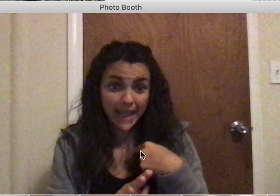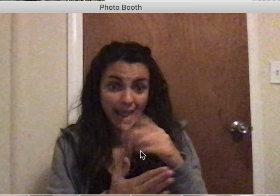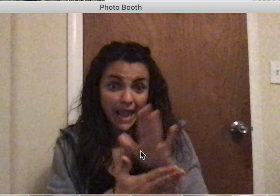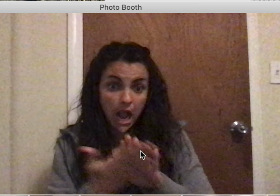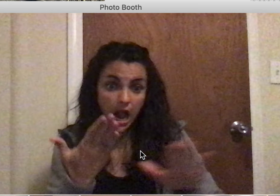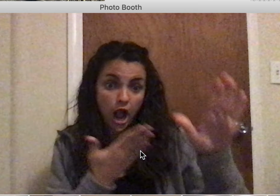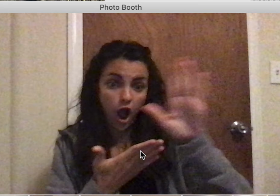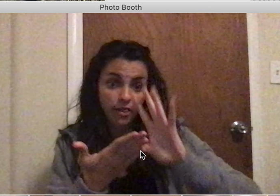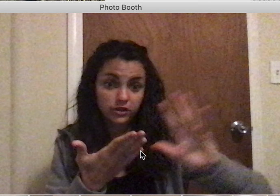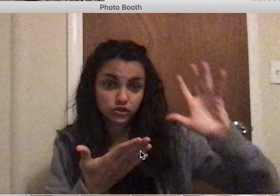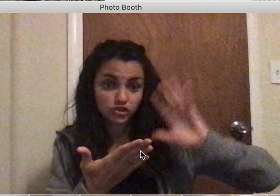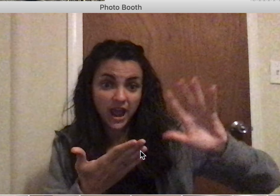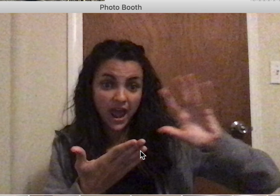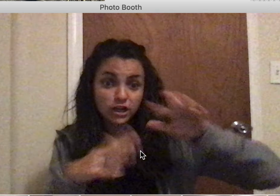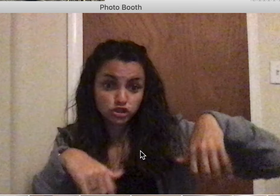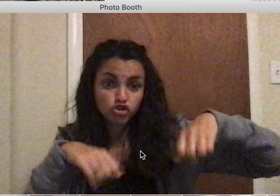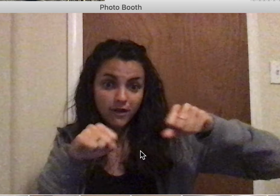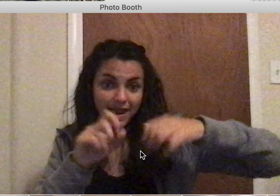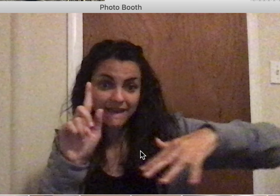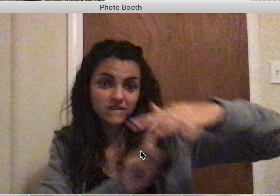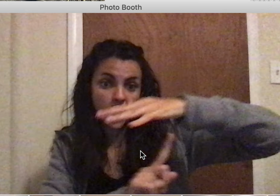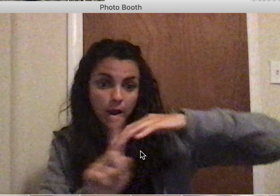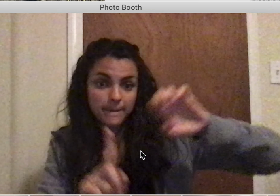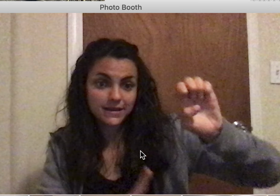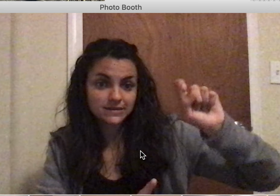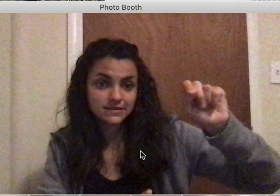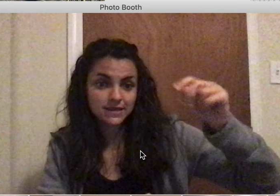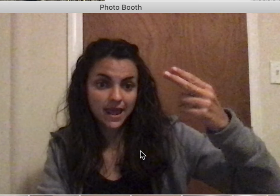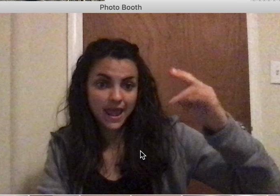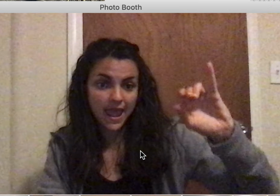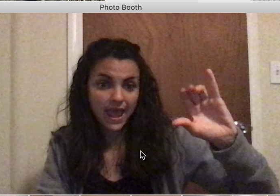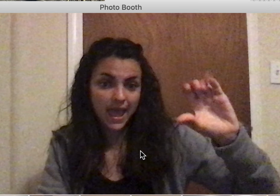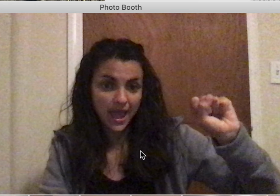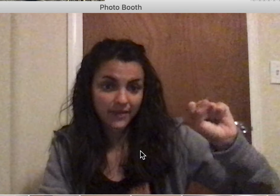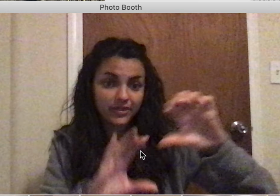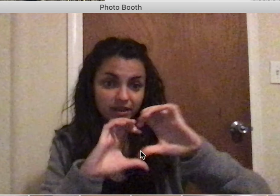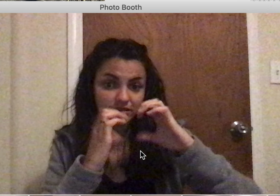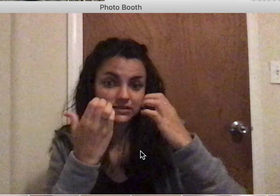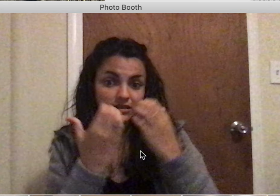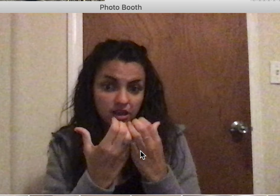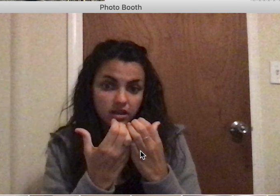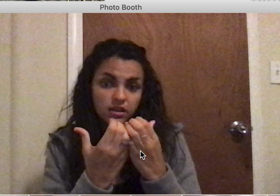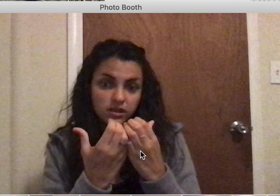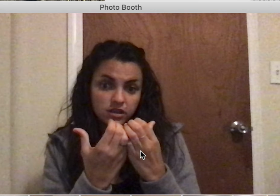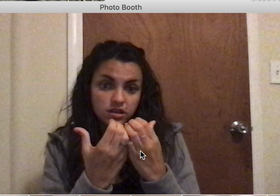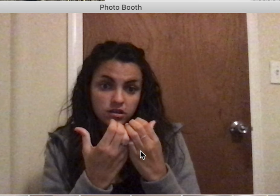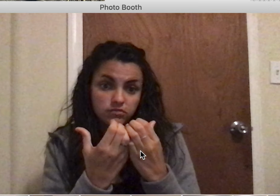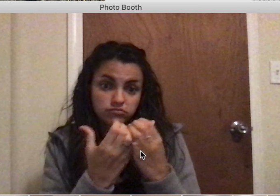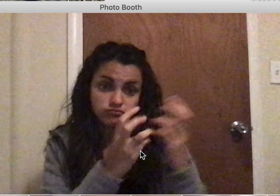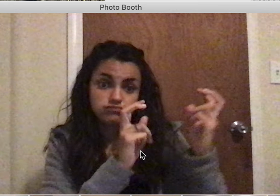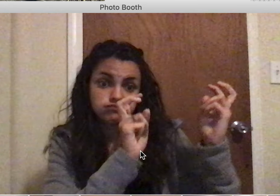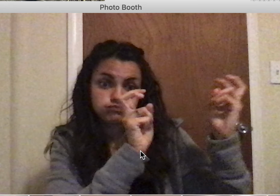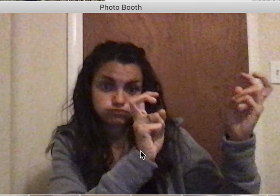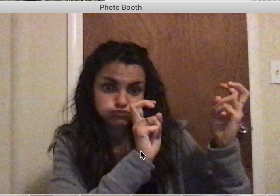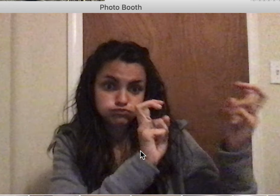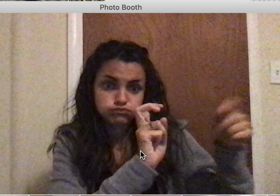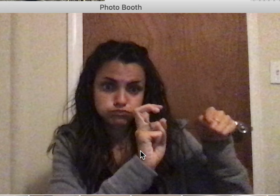ethics course. So it's a huge branch of different topics that we will be talking about throughout the